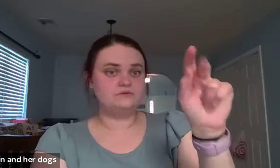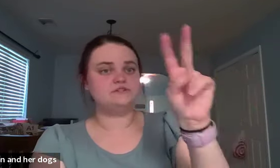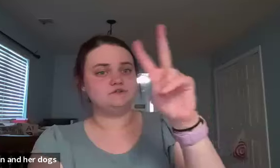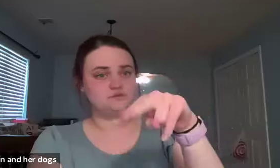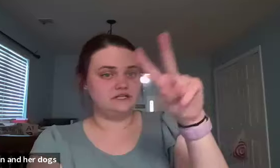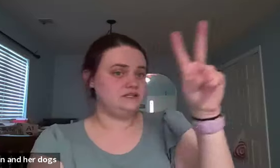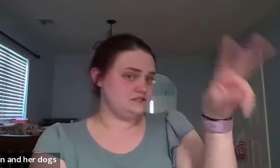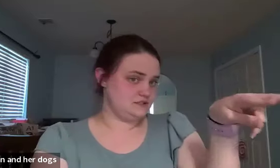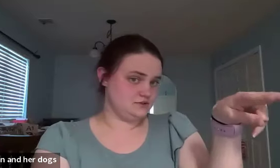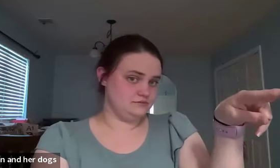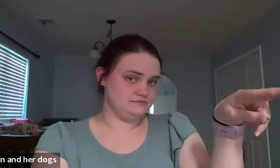22. So 22.